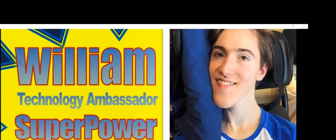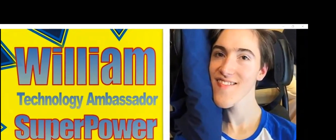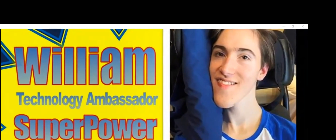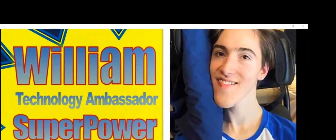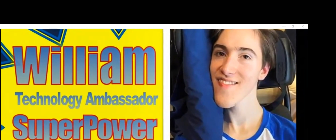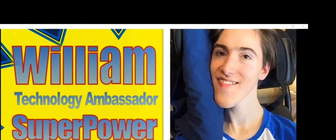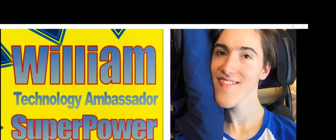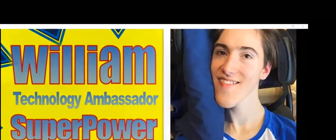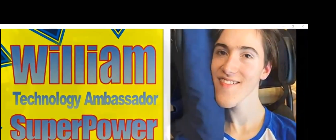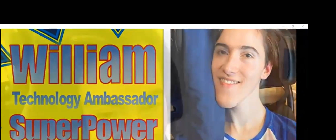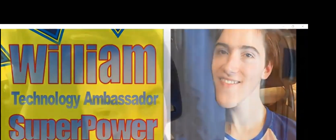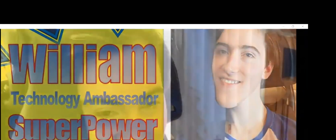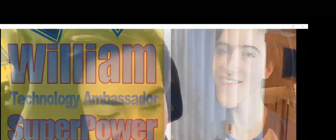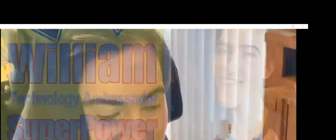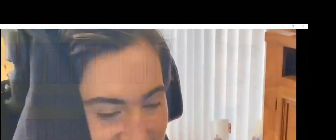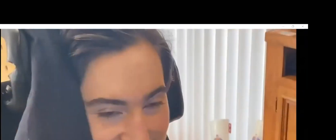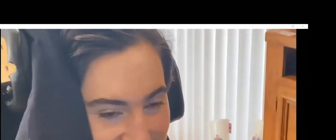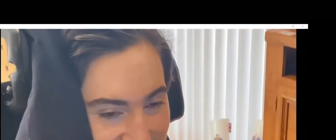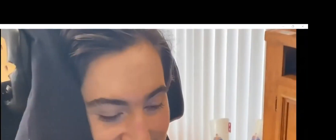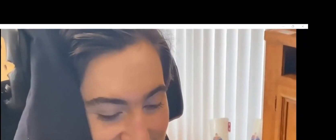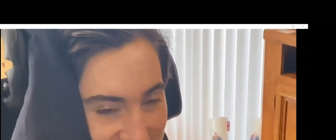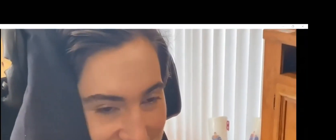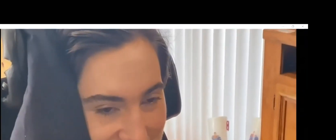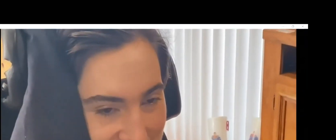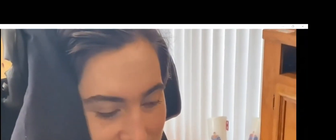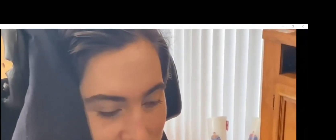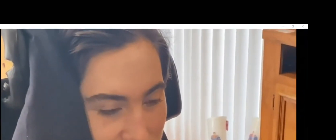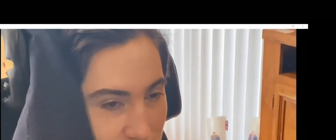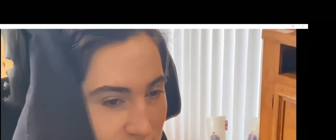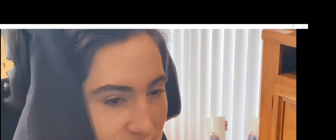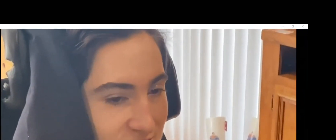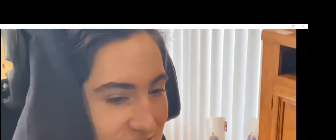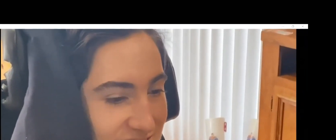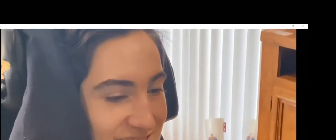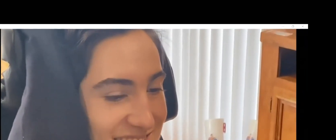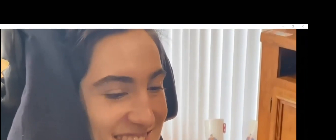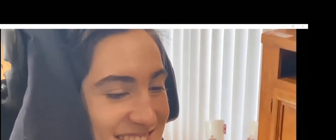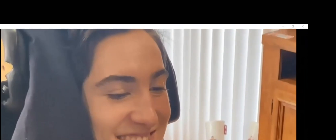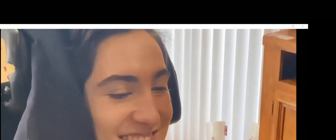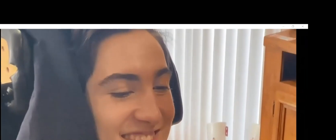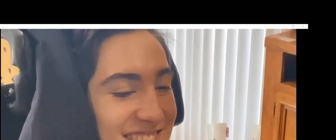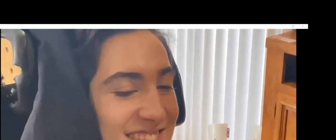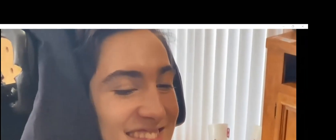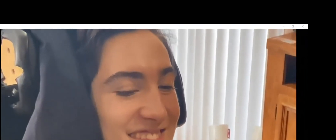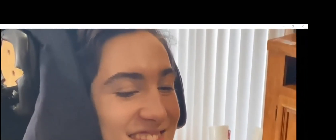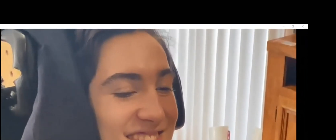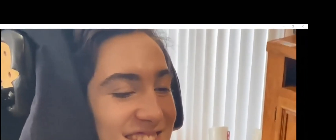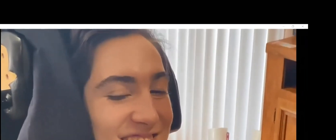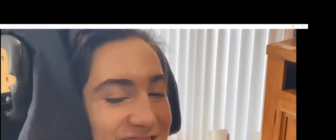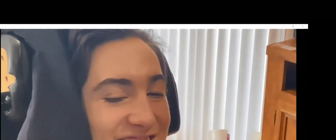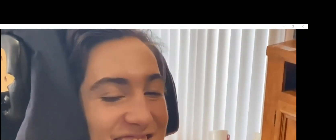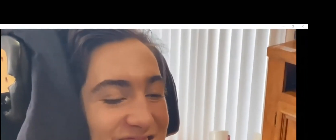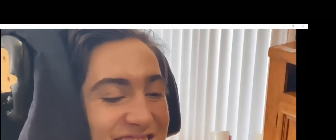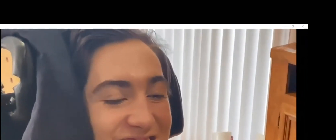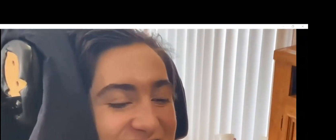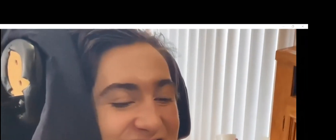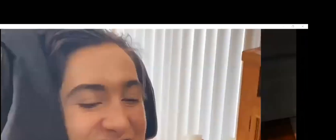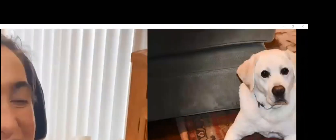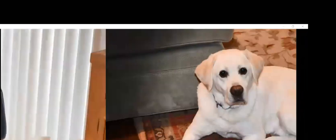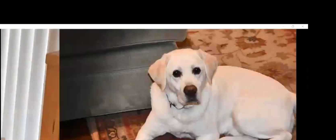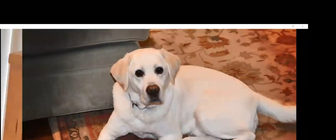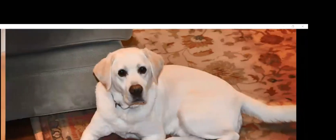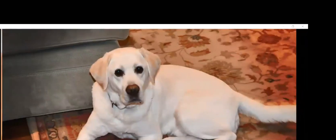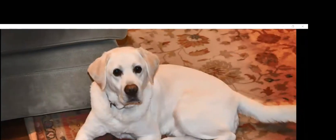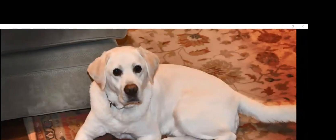Hi, I'm William. I'm 21 years old and attend North High School in Akron, Ohio. I live at home with my mom, dad,